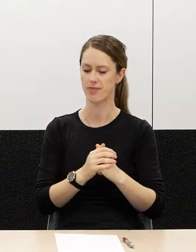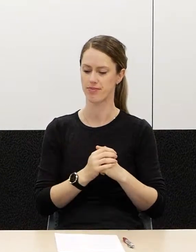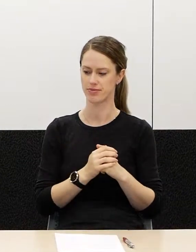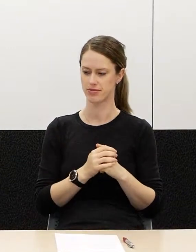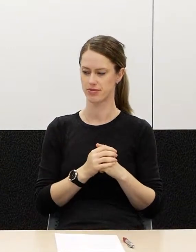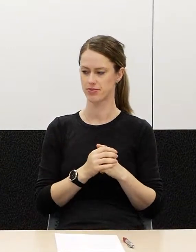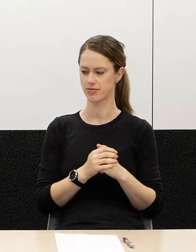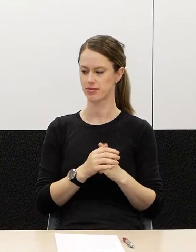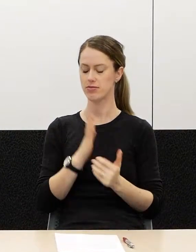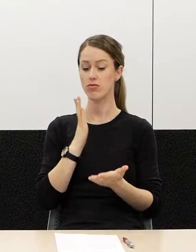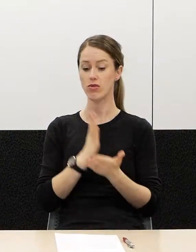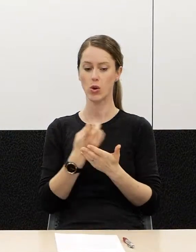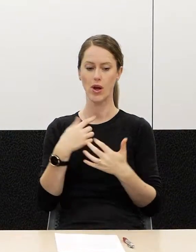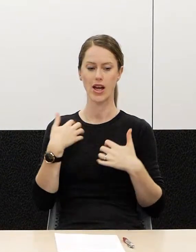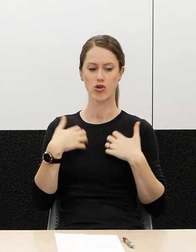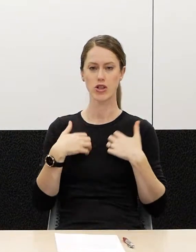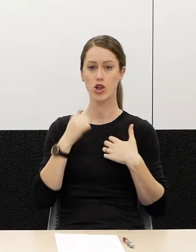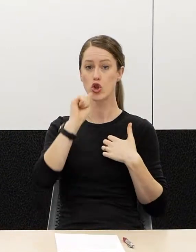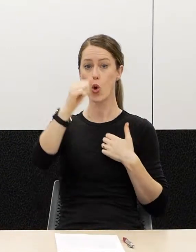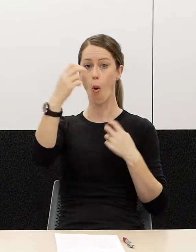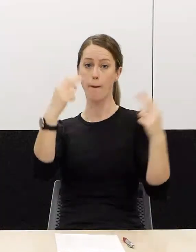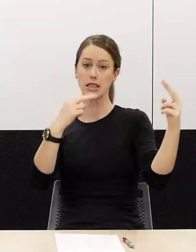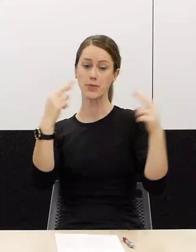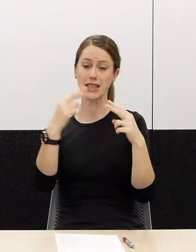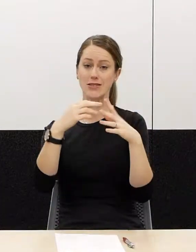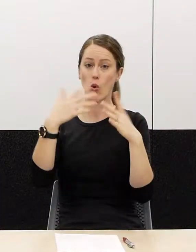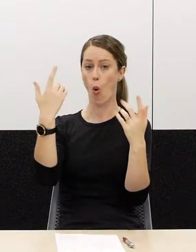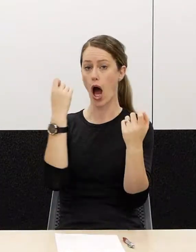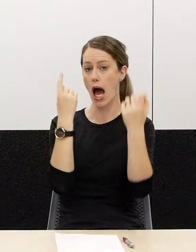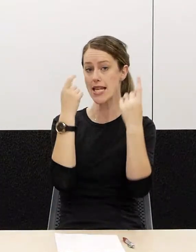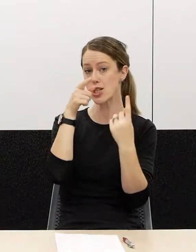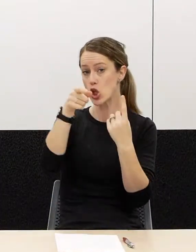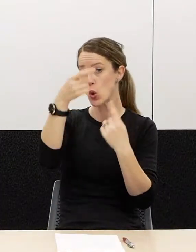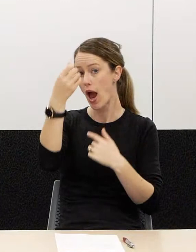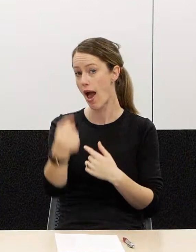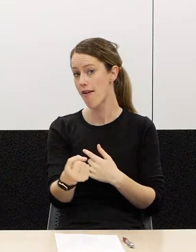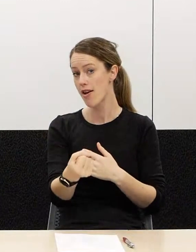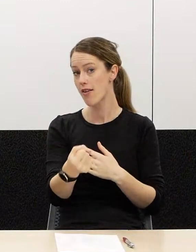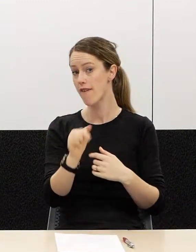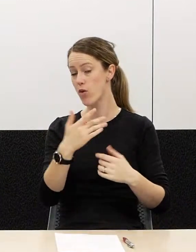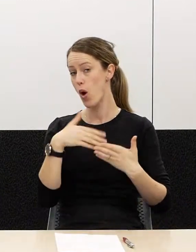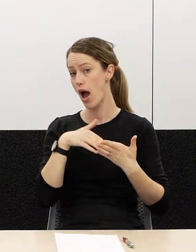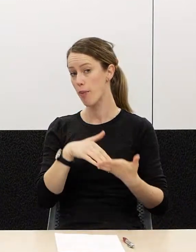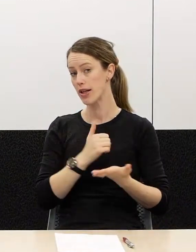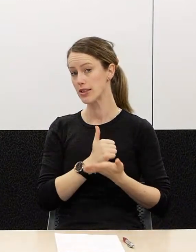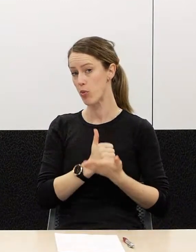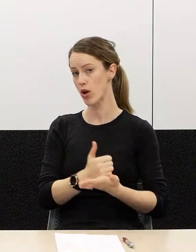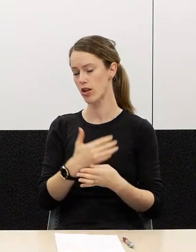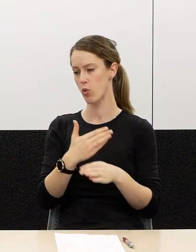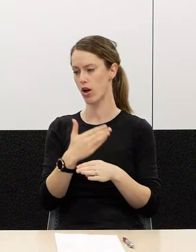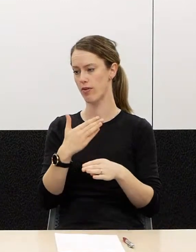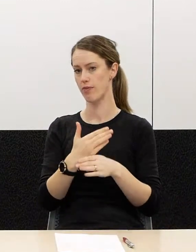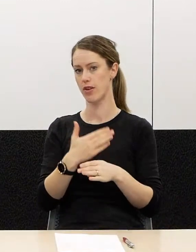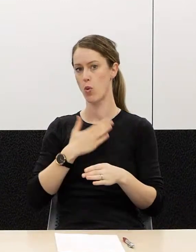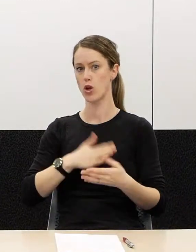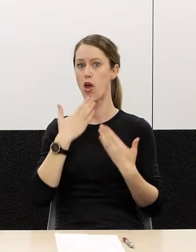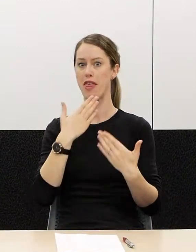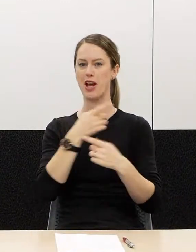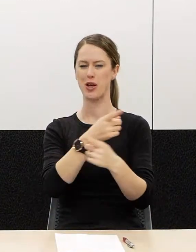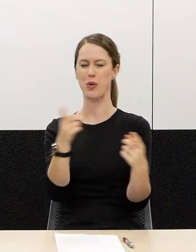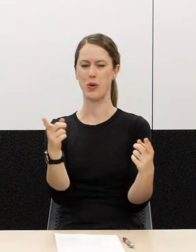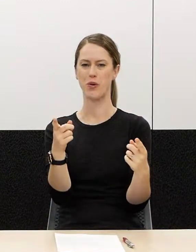So we're really interested in your views and any ideas that you might have to help and support this work. And I would like to thank you